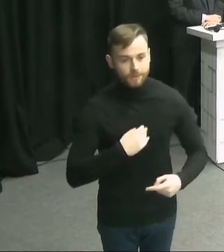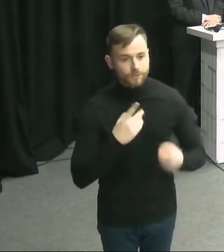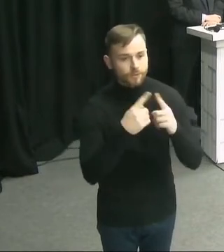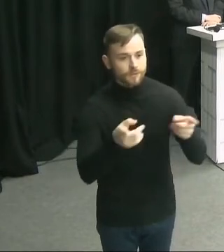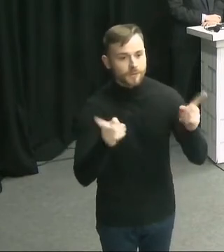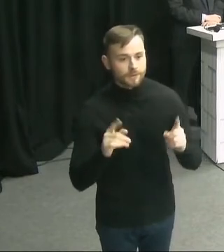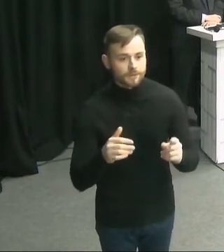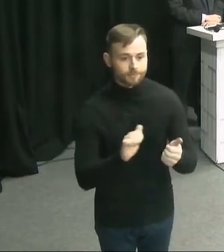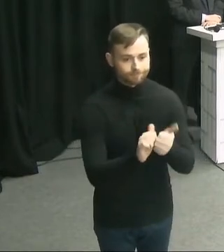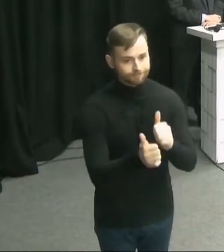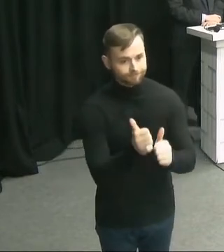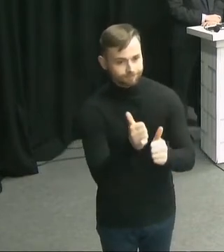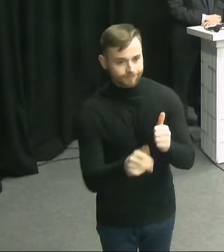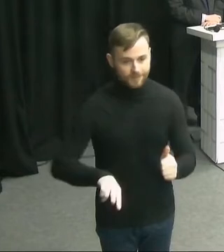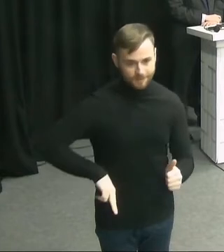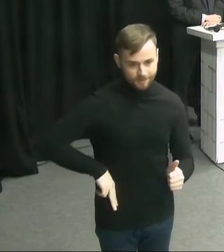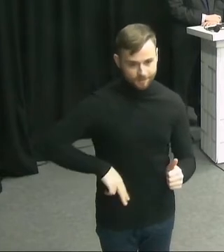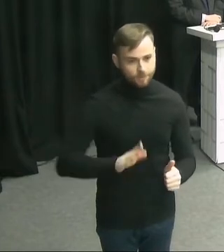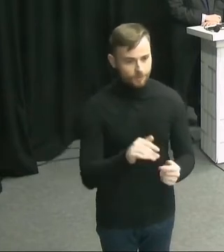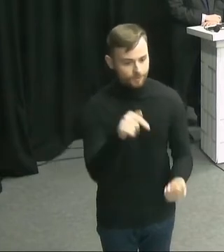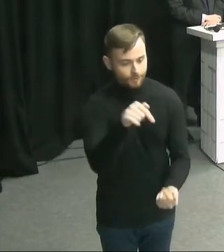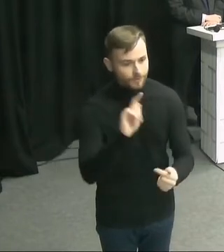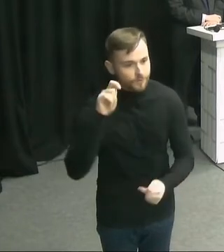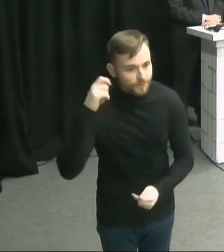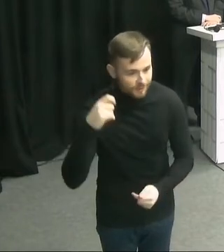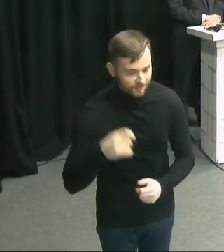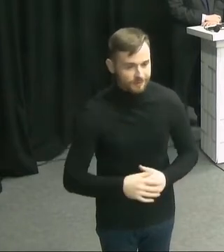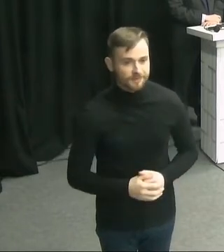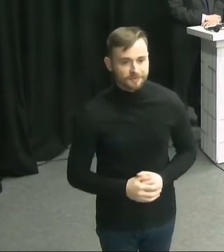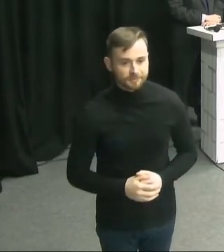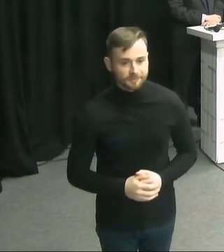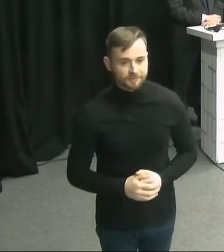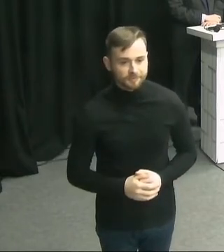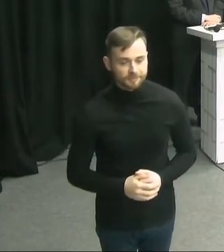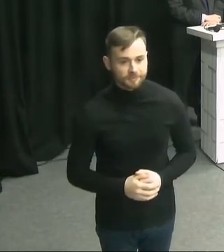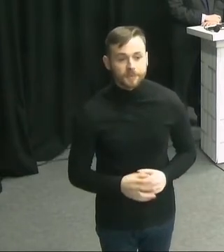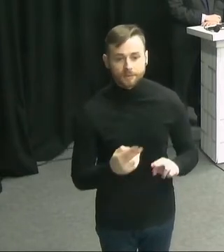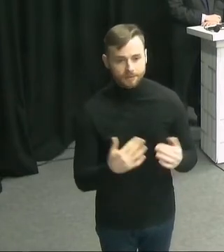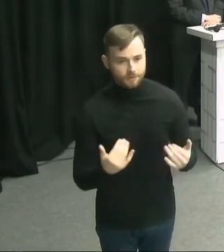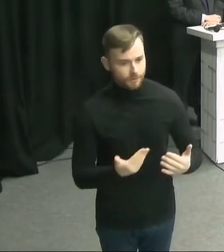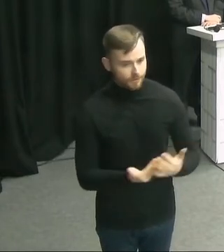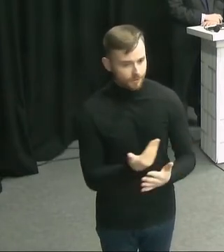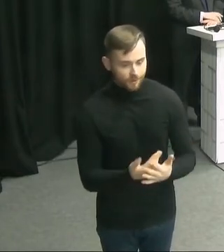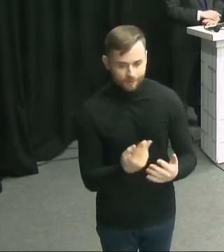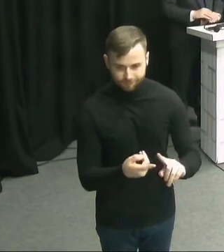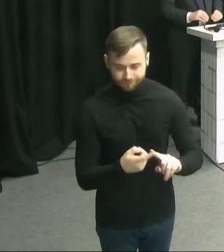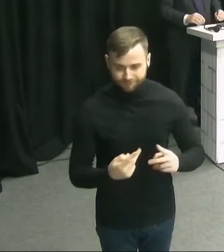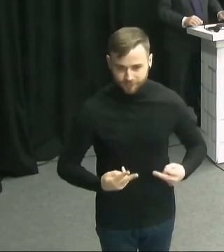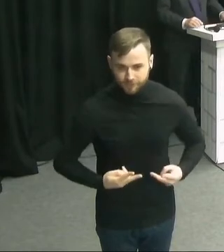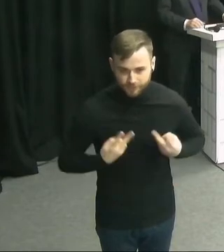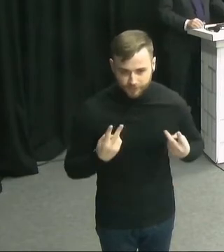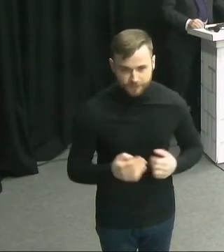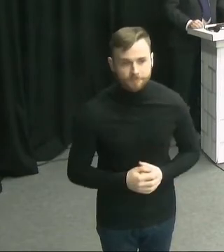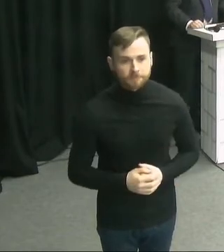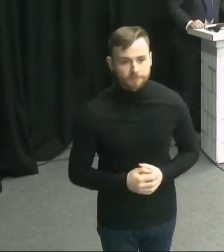give this introductory speech for the competition of the Rector Award, and this is